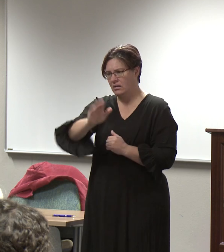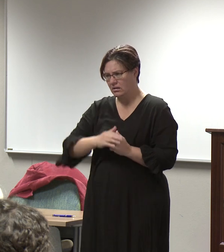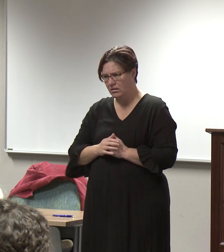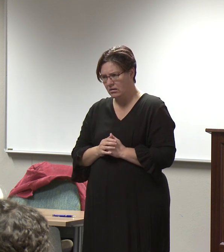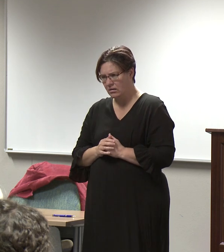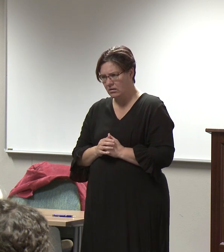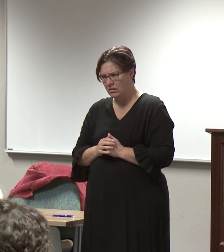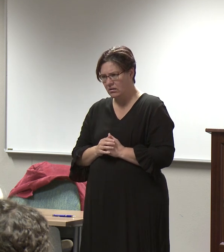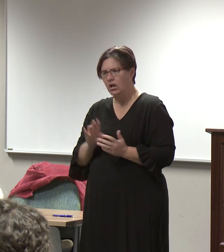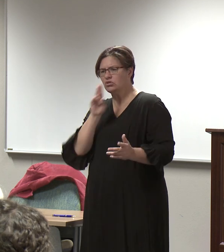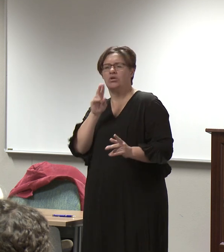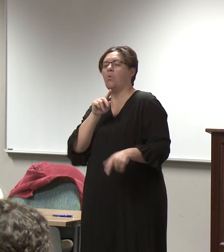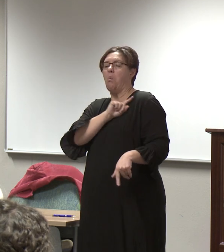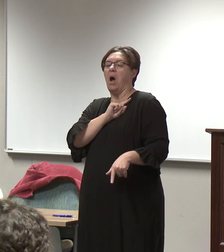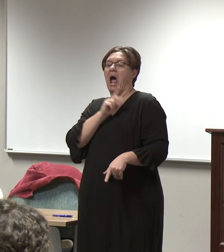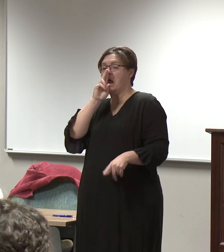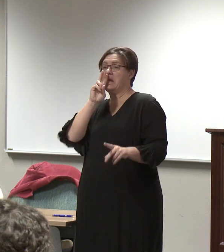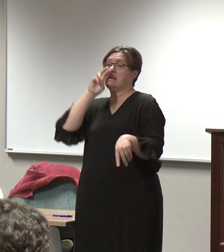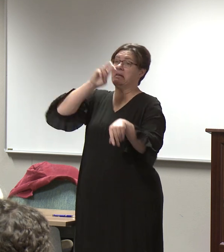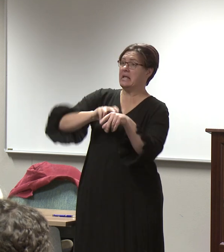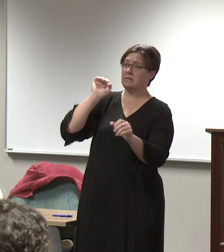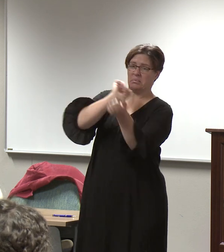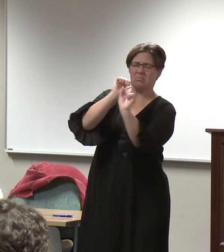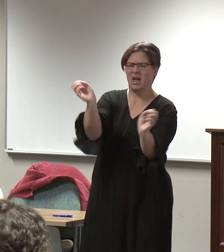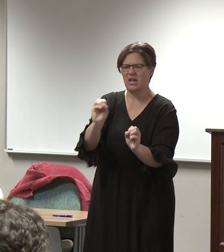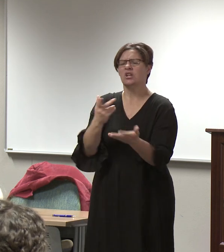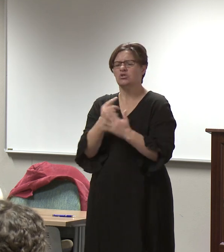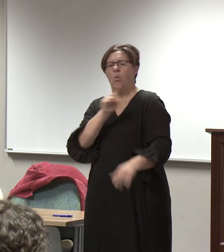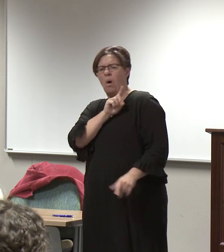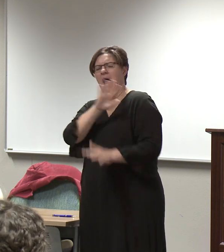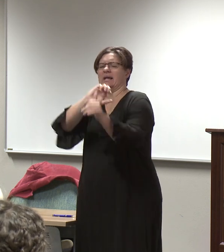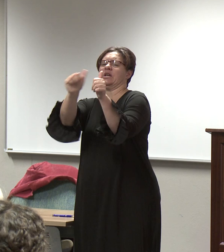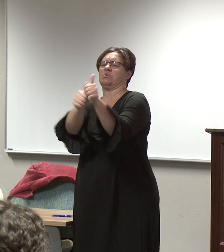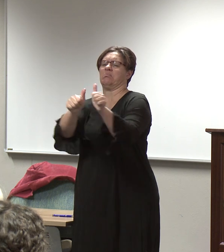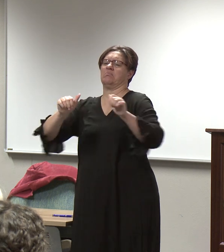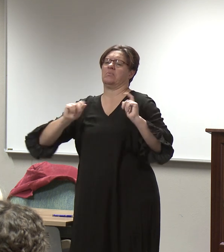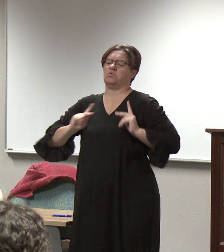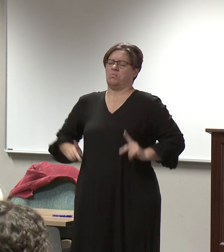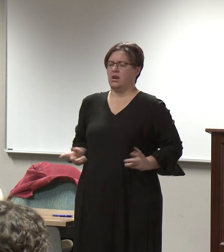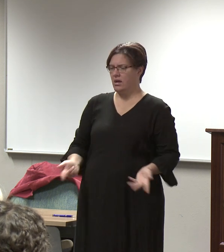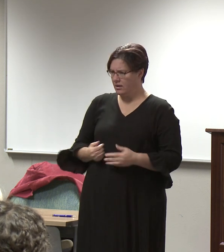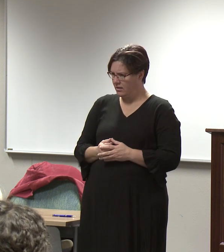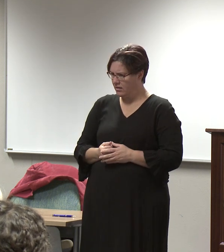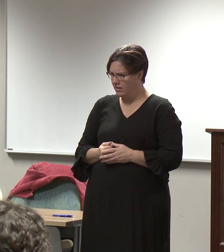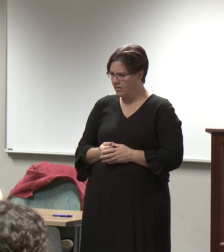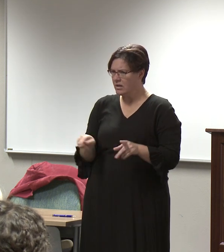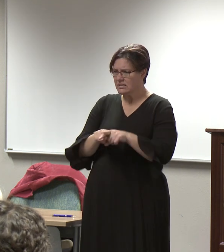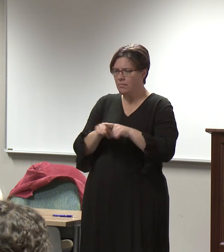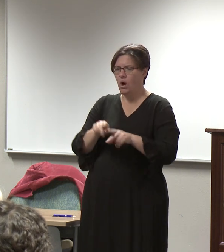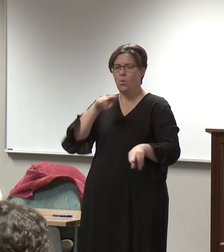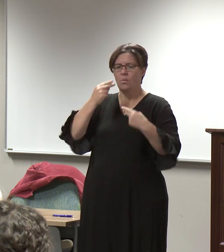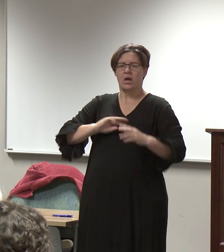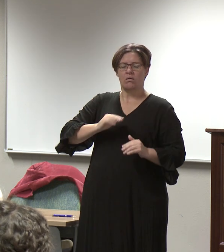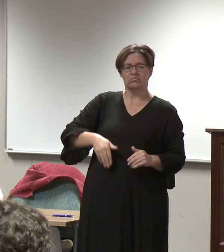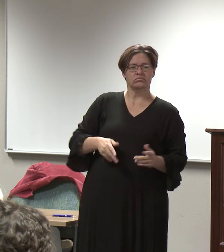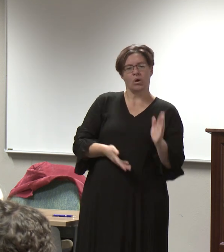point. It's just subhuman. So he crossed the abyssal line. Like the woman that is in the restaurant, and then she leaves the restaurant